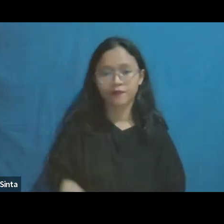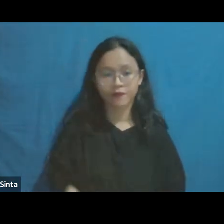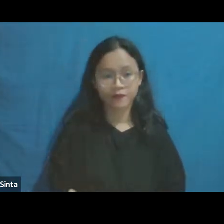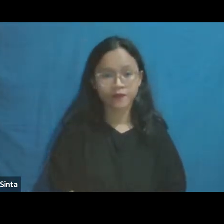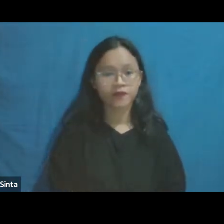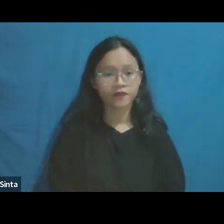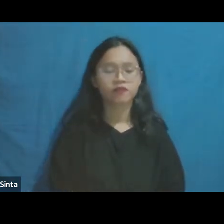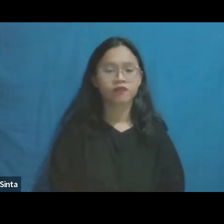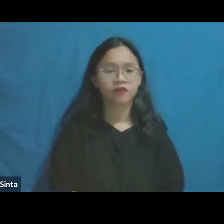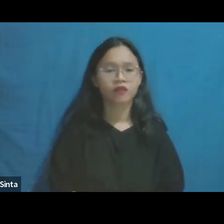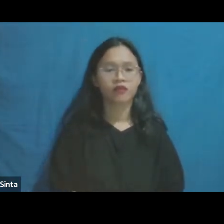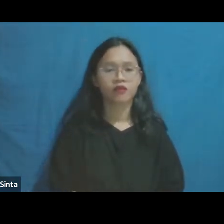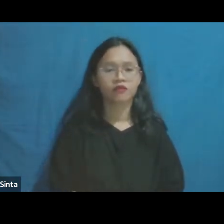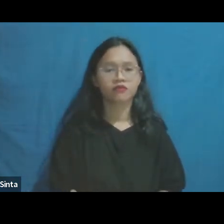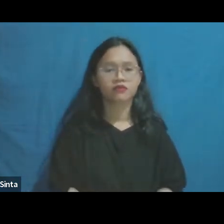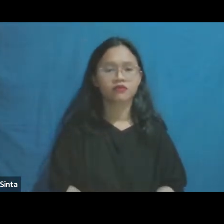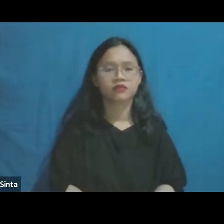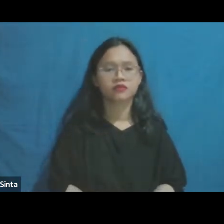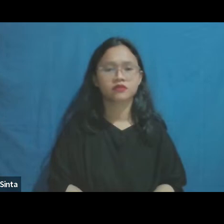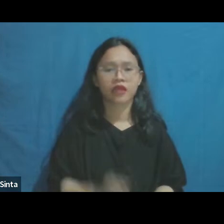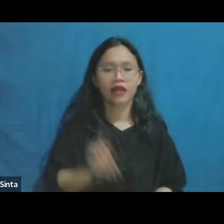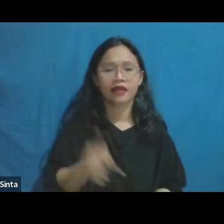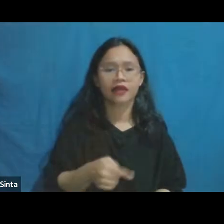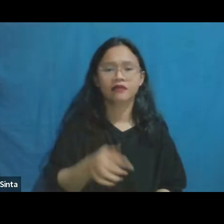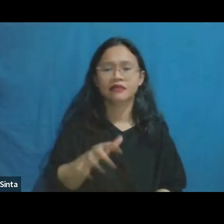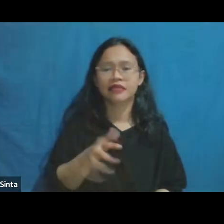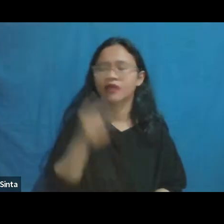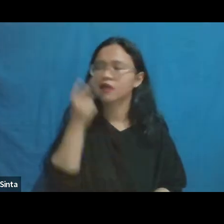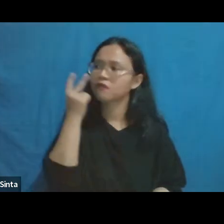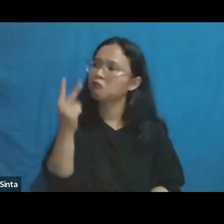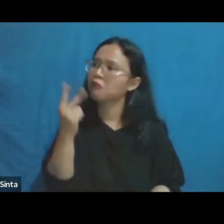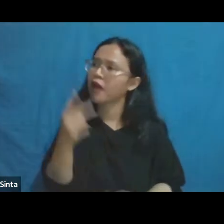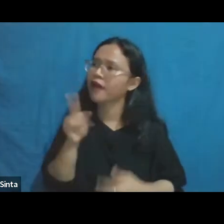strong link with the elite in Jakarta. His